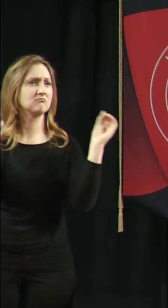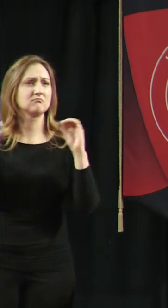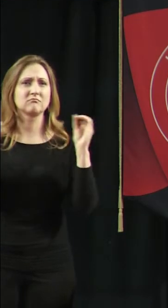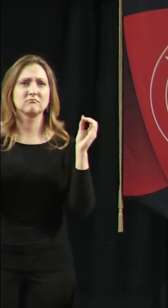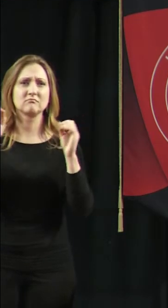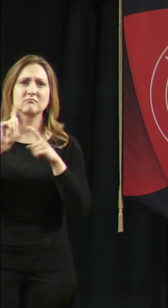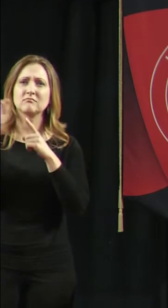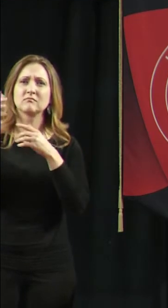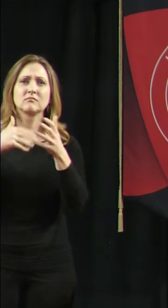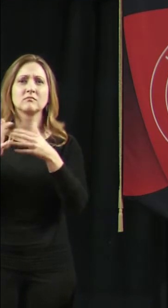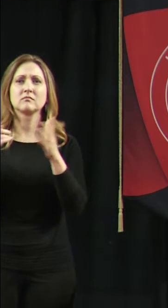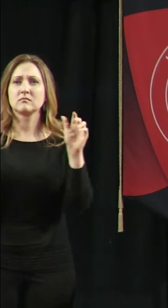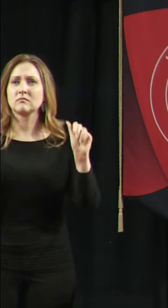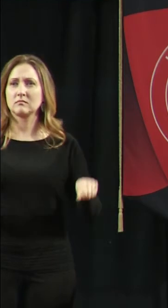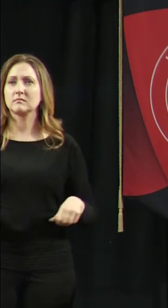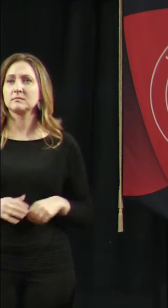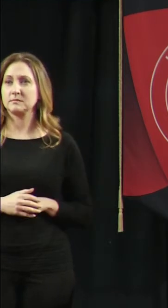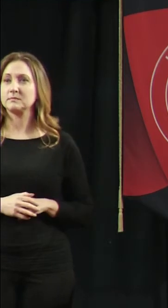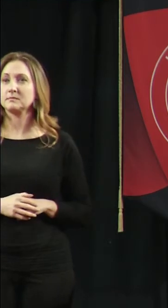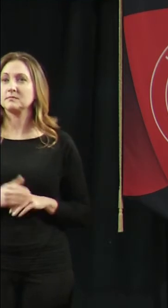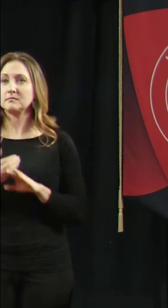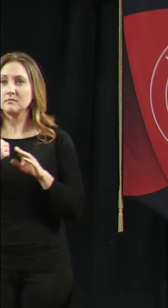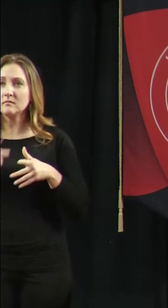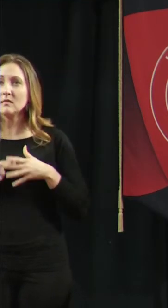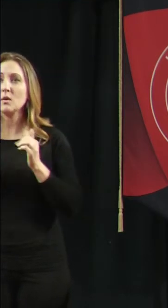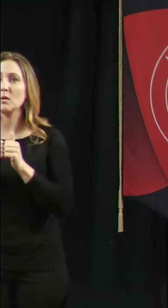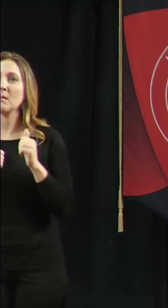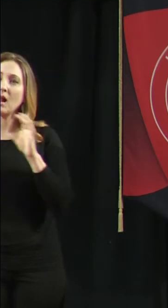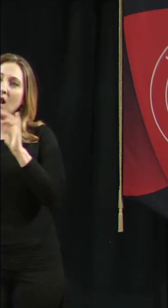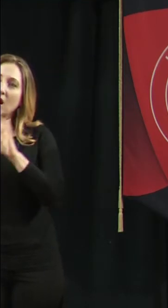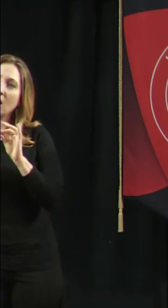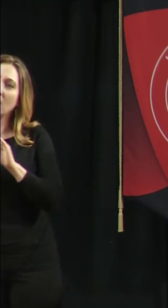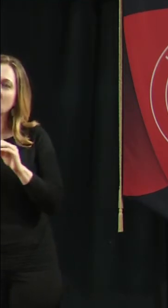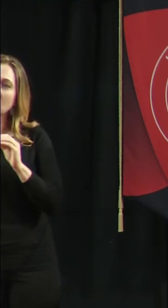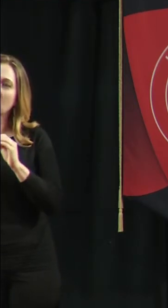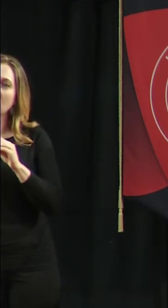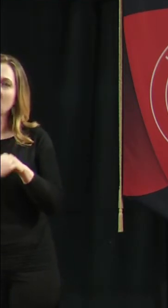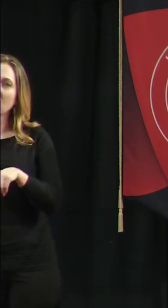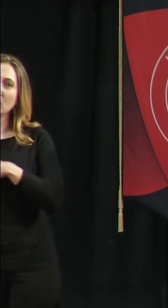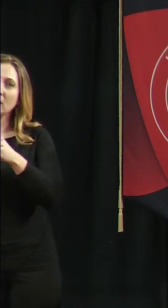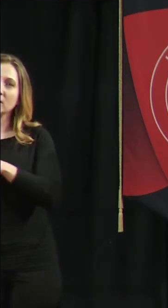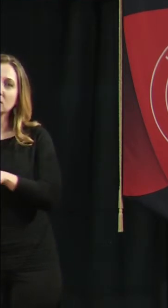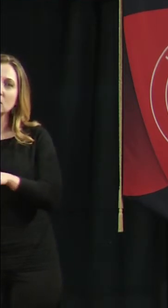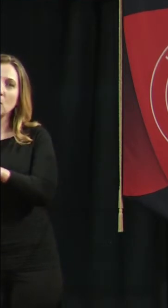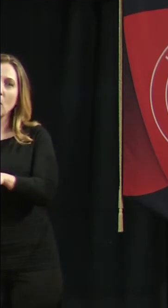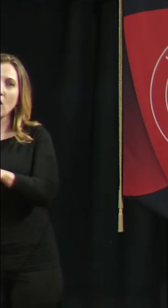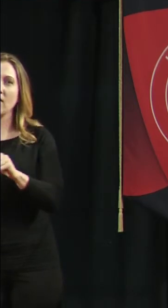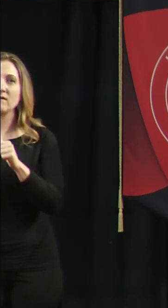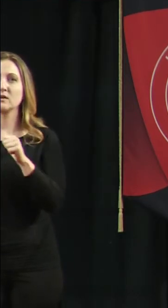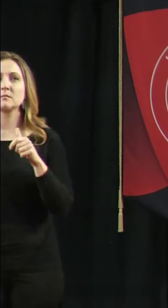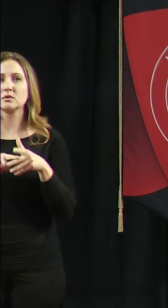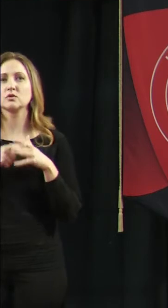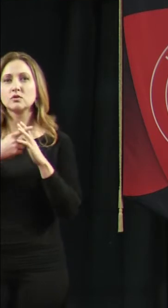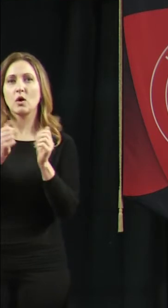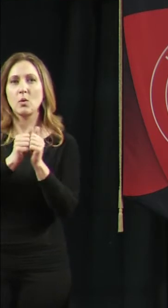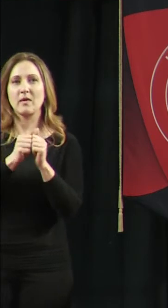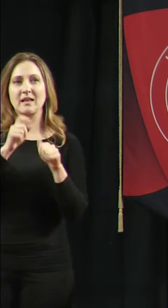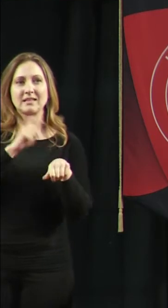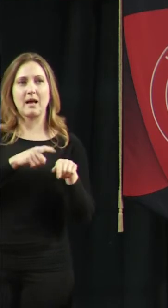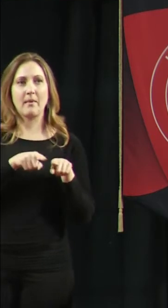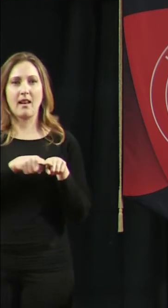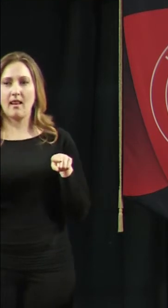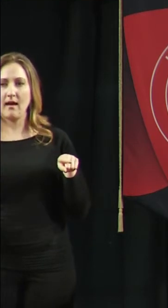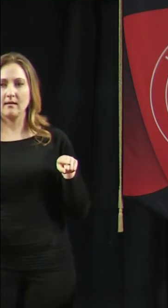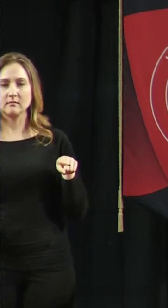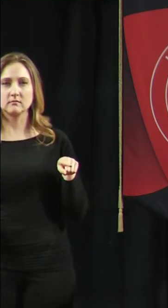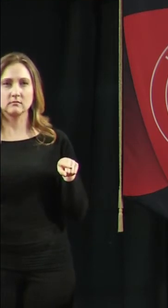Before I talk about the successes that I enjoyed during my 30-year career, let me give you a chronology of the companies you'll hear me